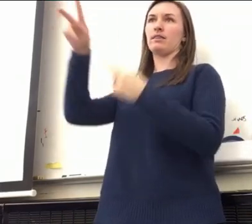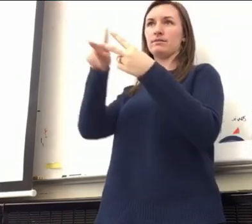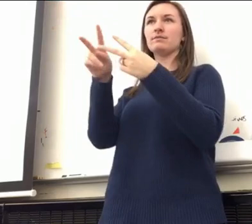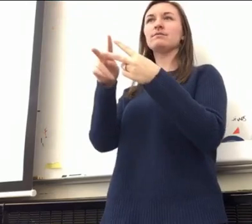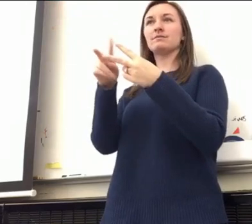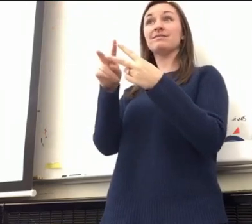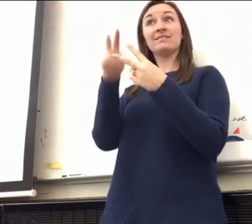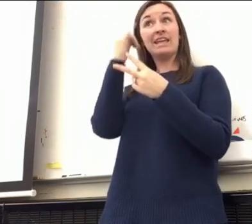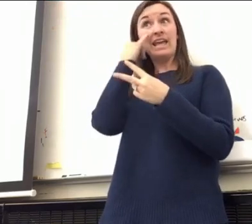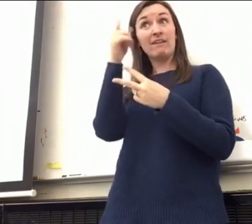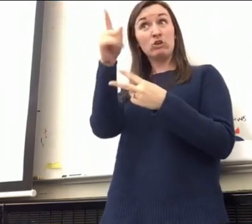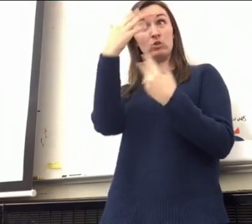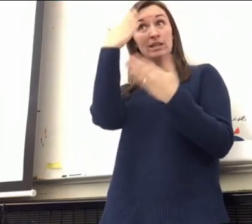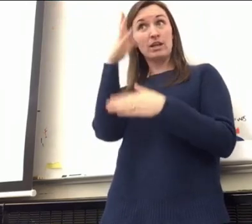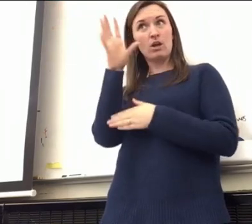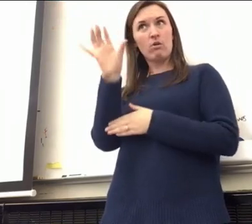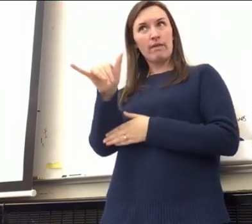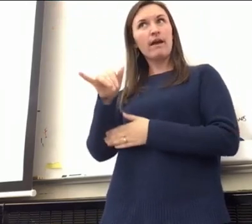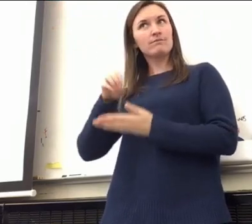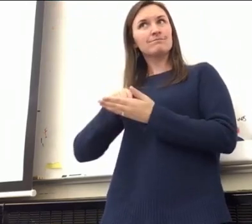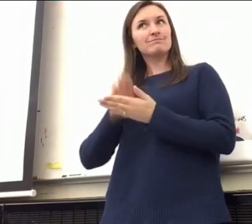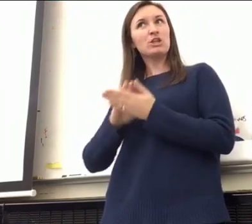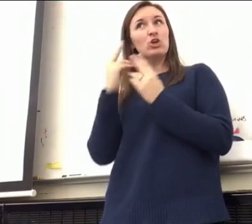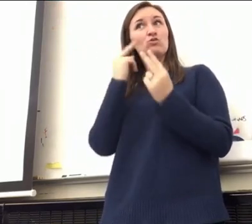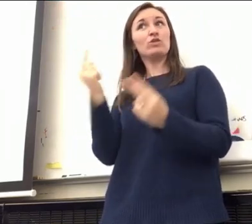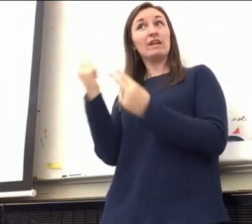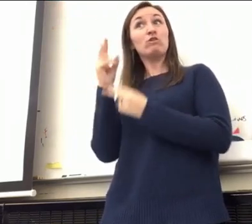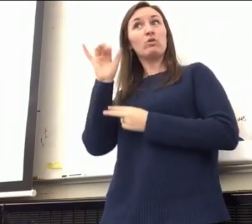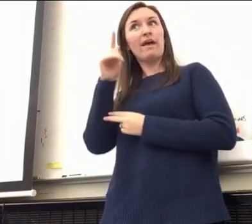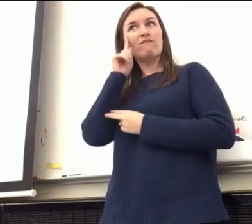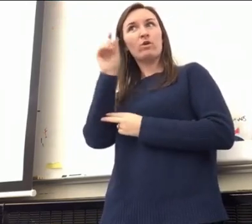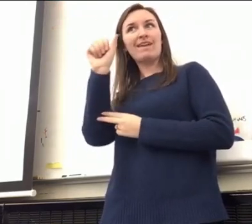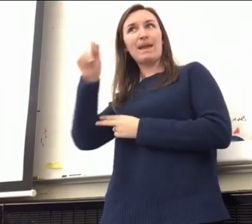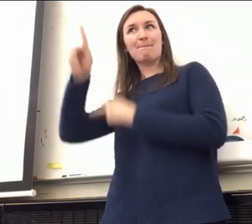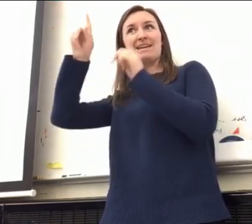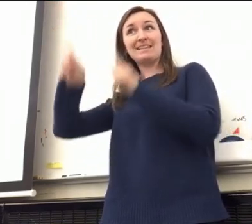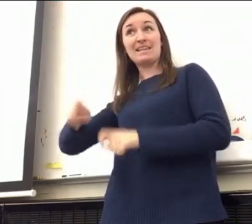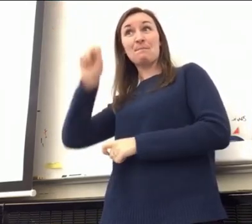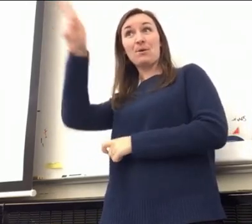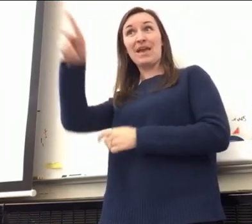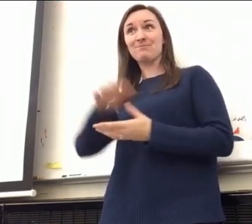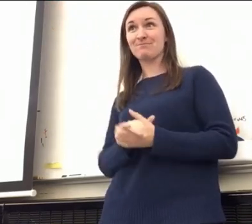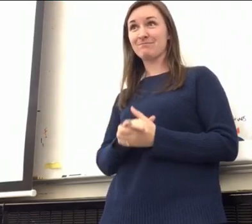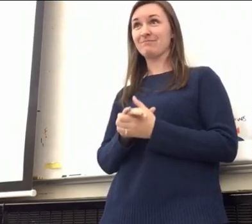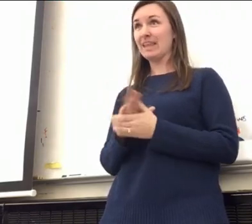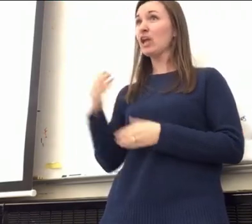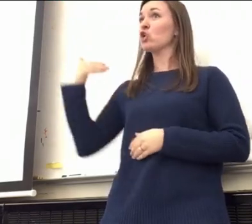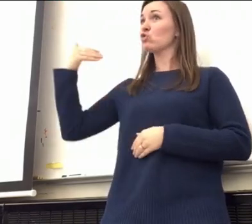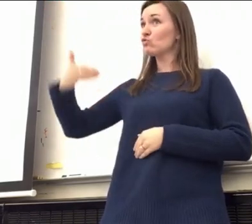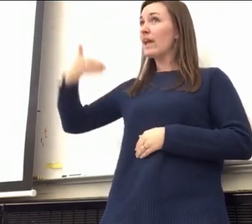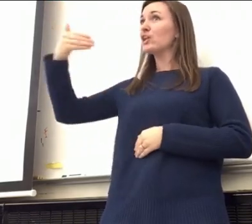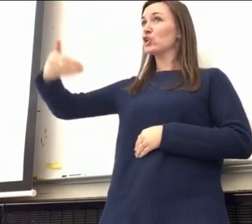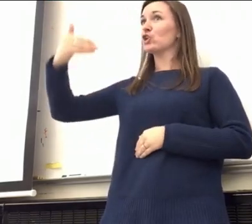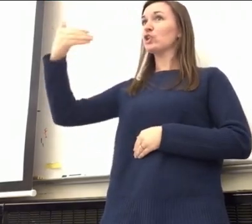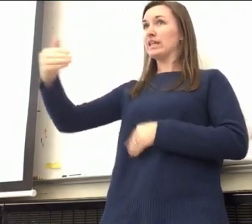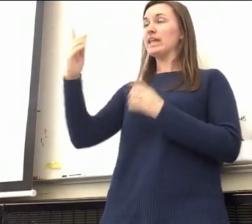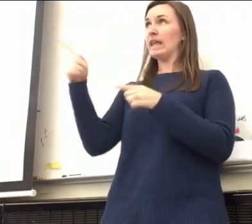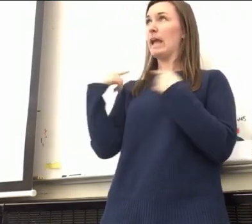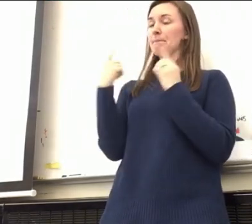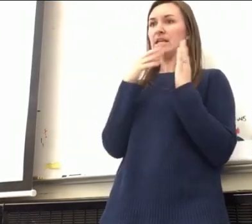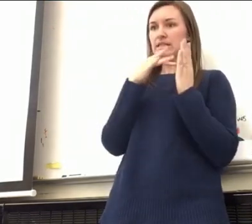Okay, if you didn't know that, you should probably be reviewing for the AP exam on a regular basis. Okay? Because that's a really important